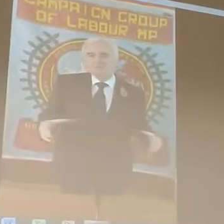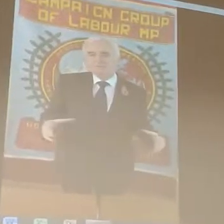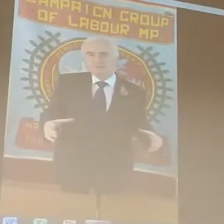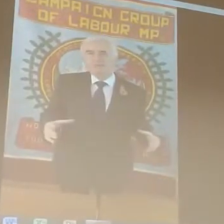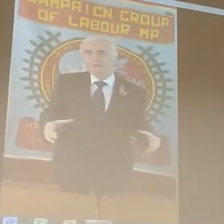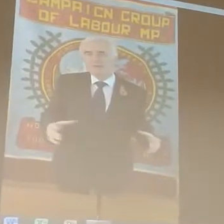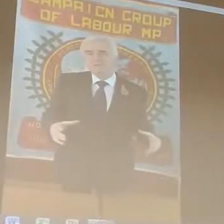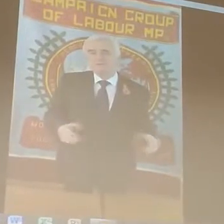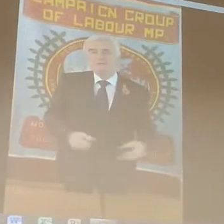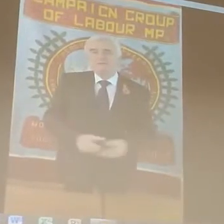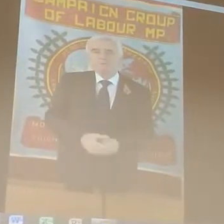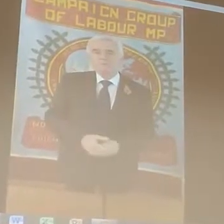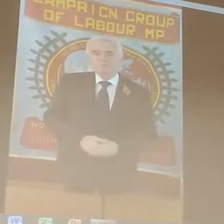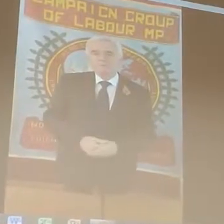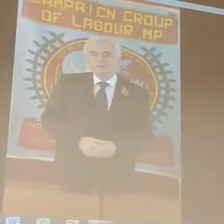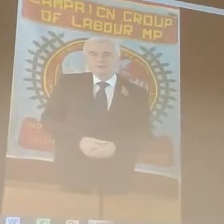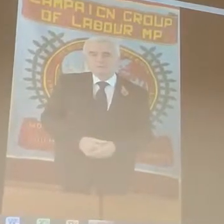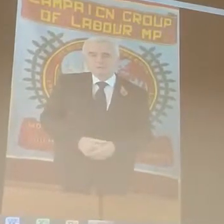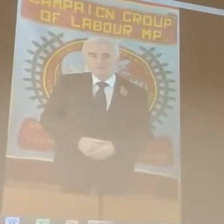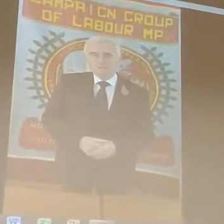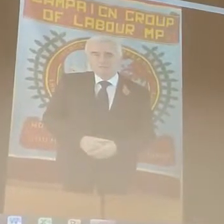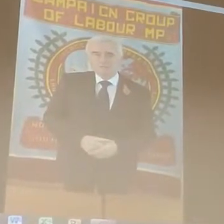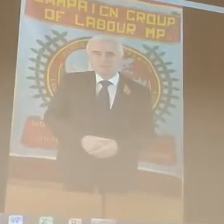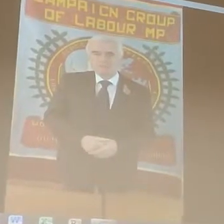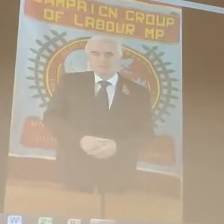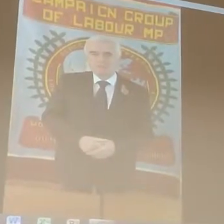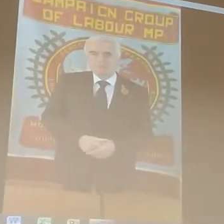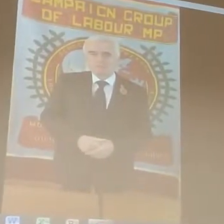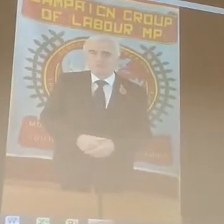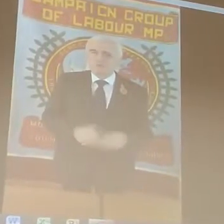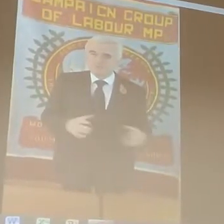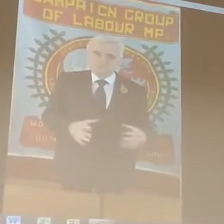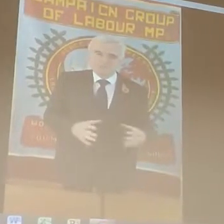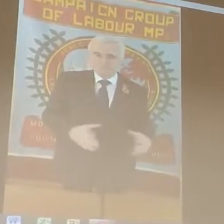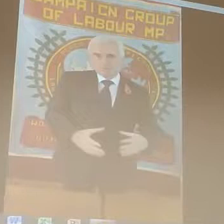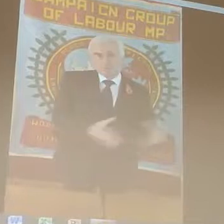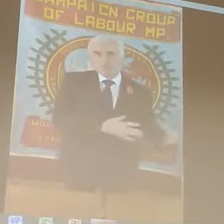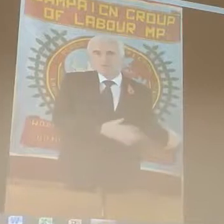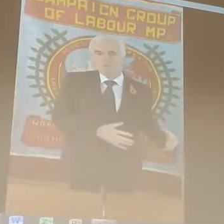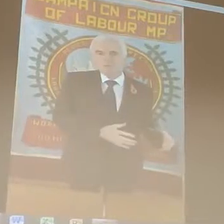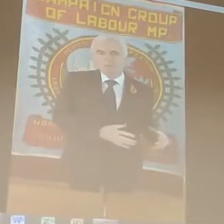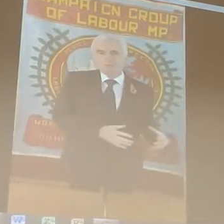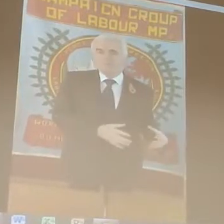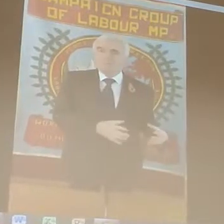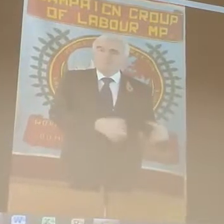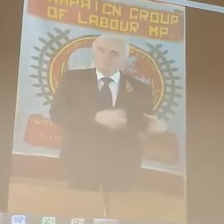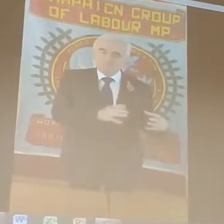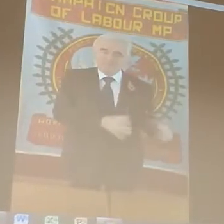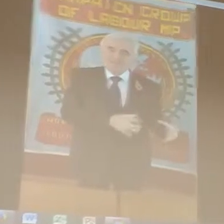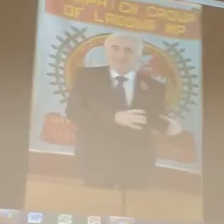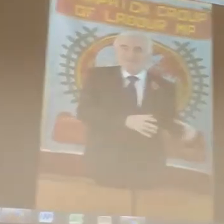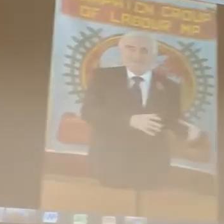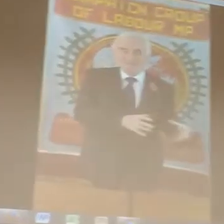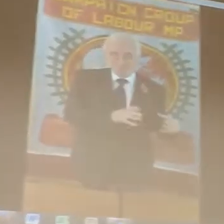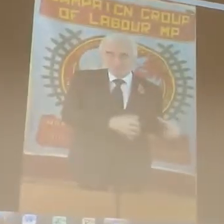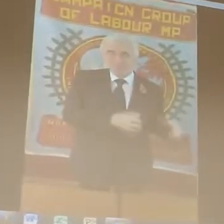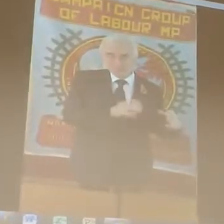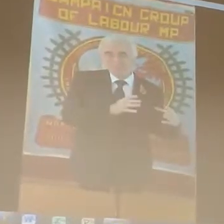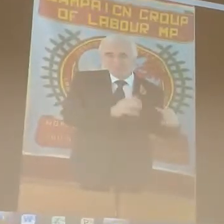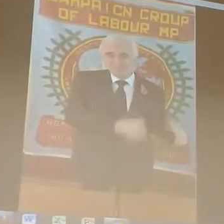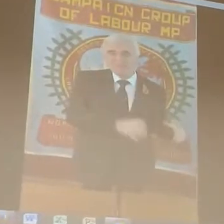in every aspect of life what this government has done to the disabled people. What they've done in terms of withdrawing benefits,